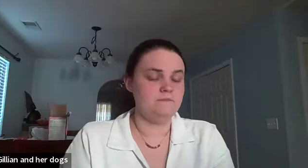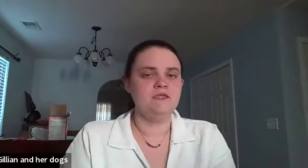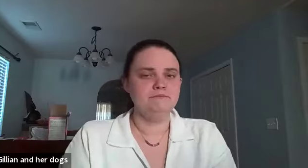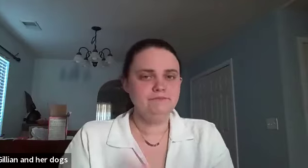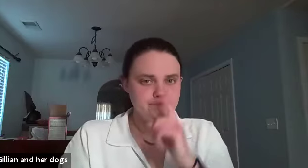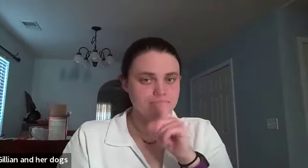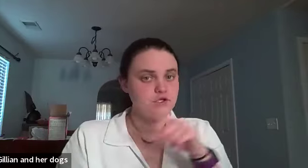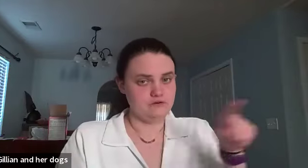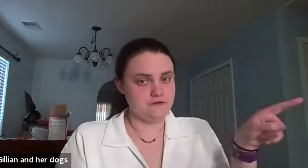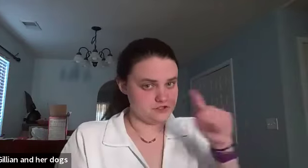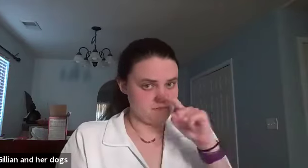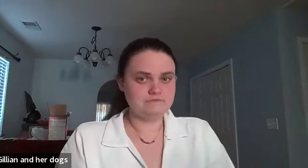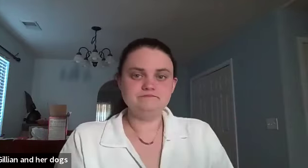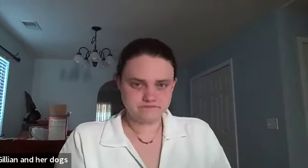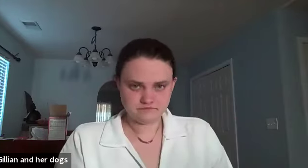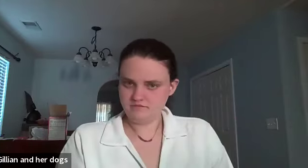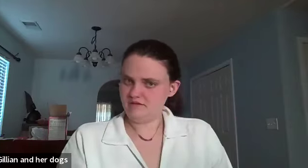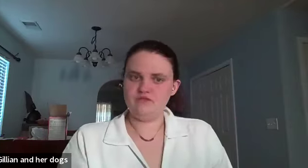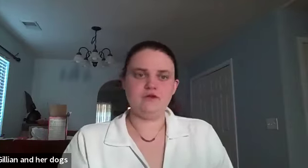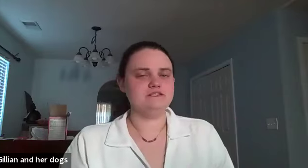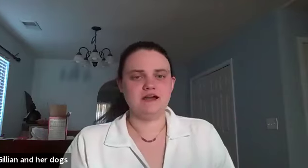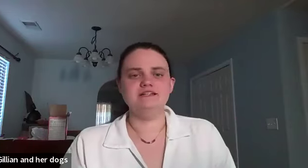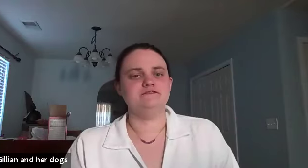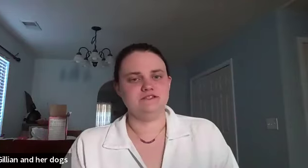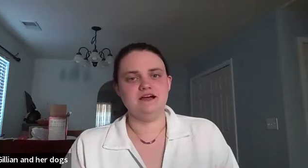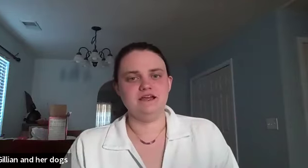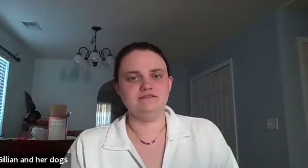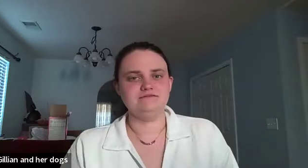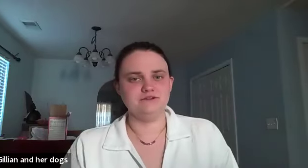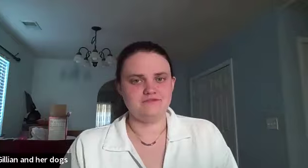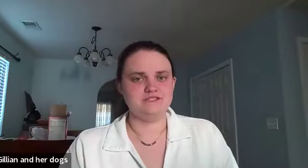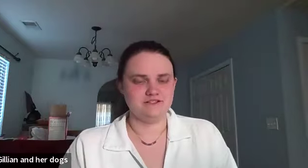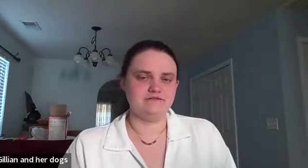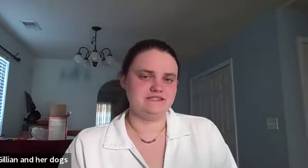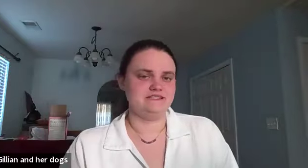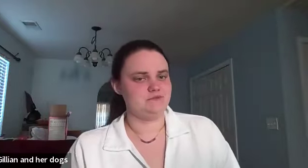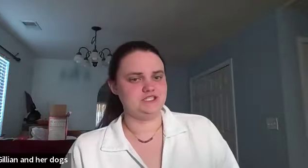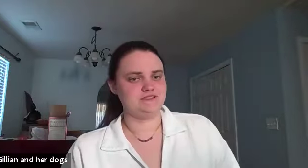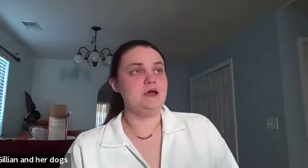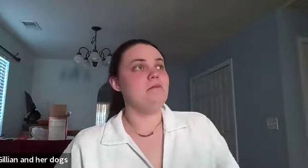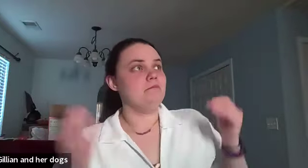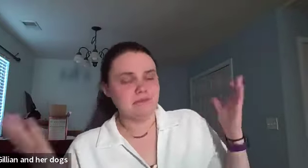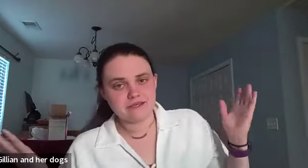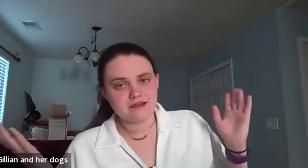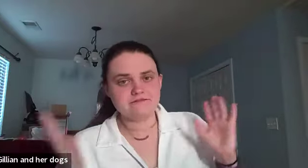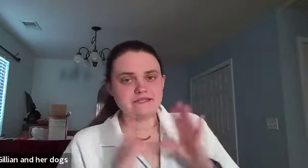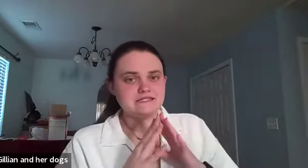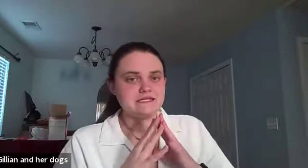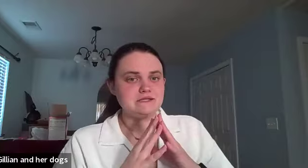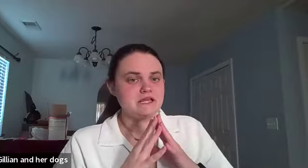Gouda, you would finger spell. There is not a different sign for every single fancy type of cheese. Maybe at a fancy